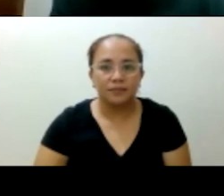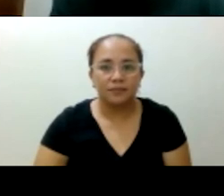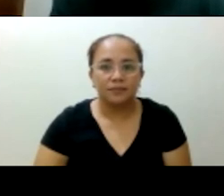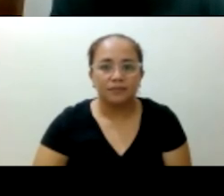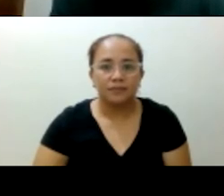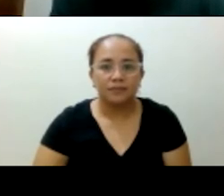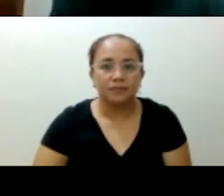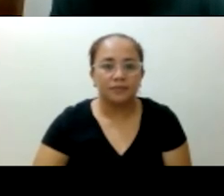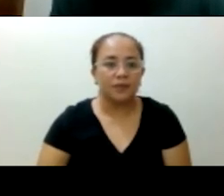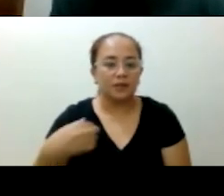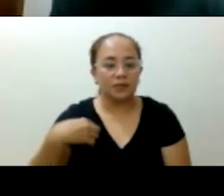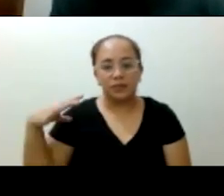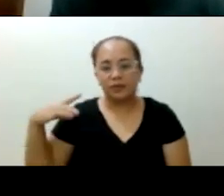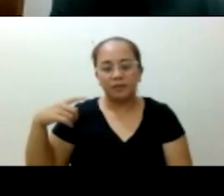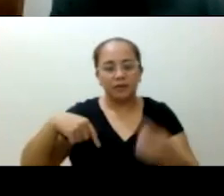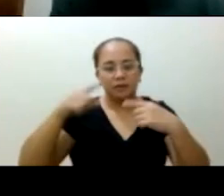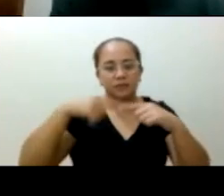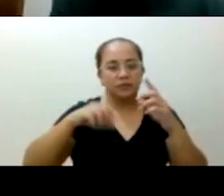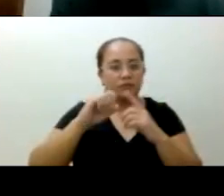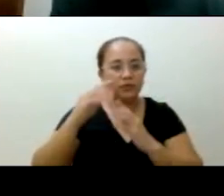Okay, let me go back to the original list.